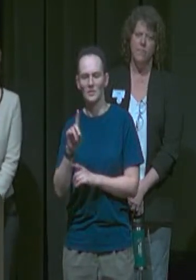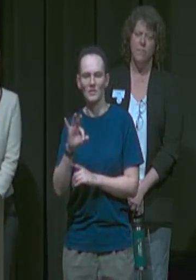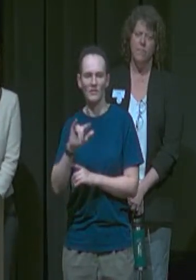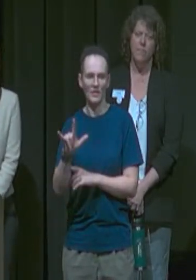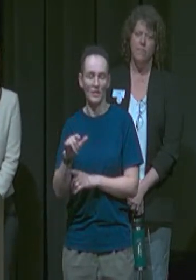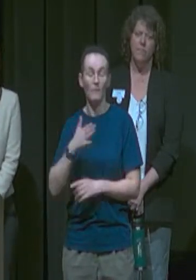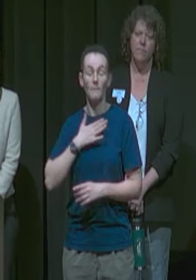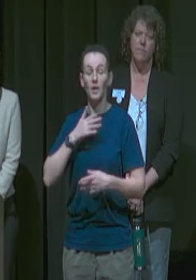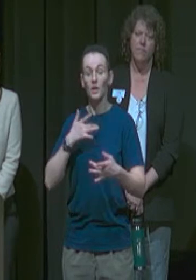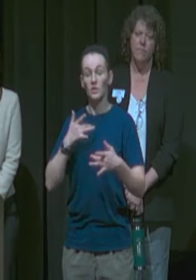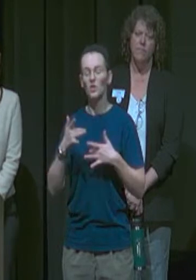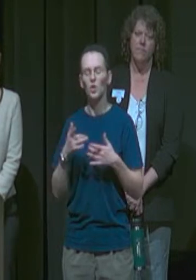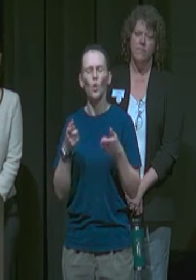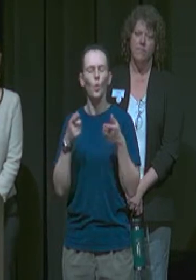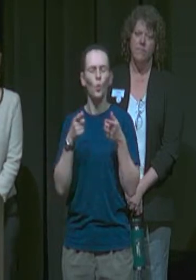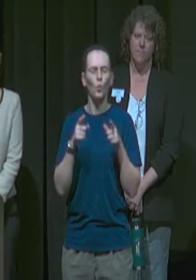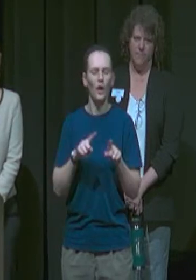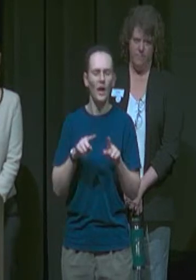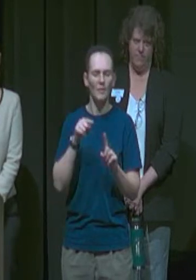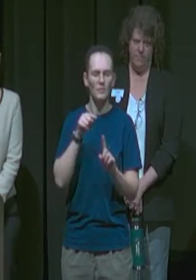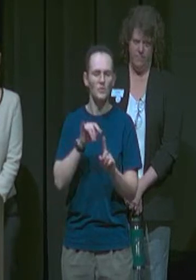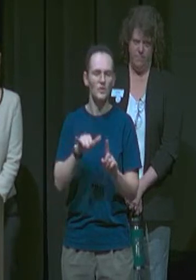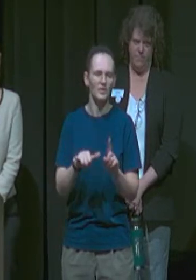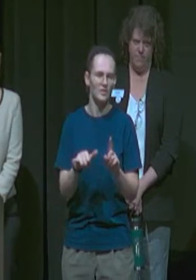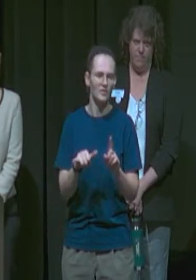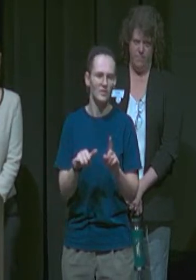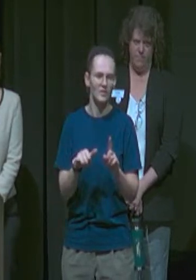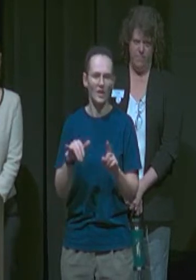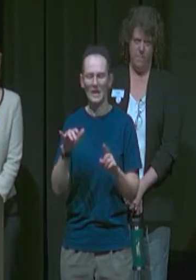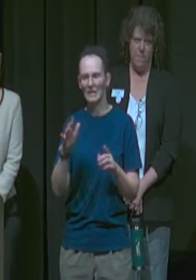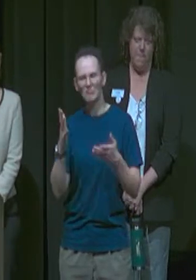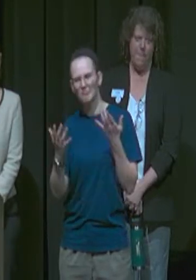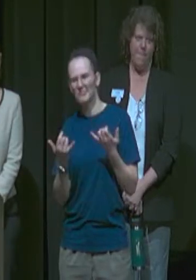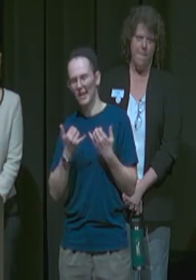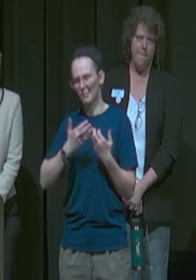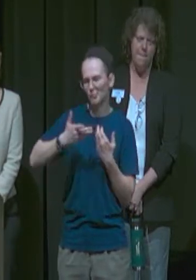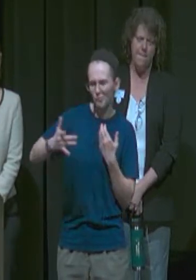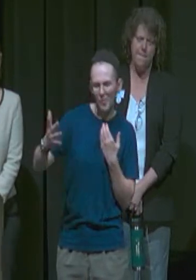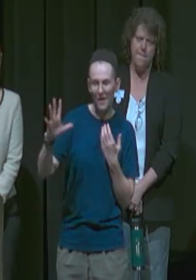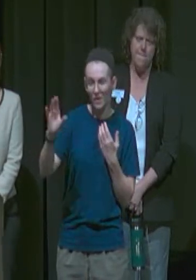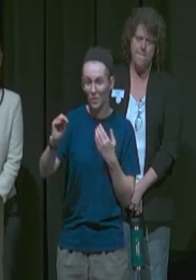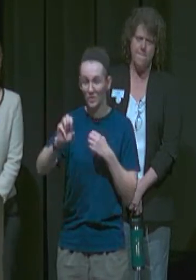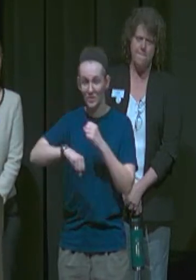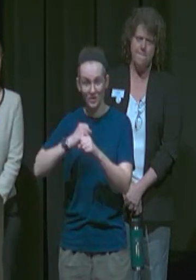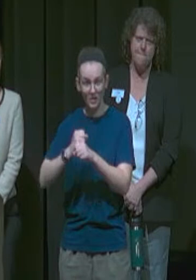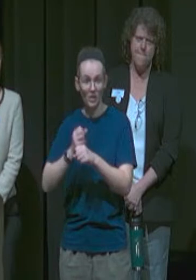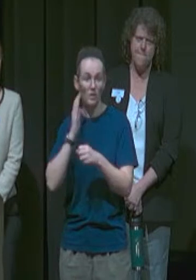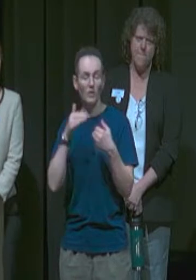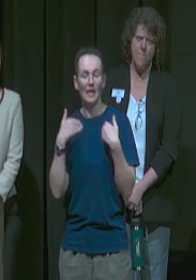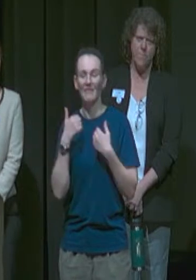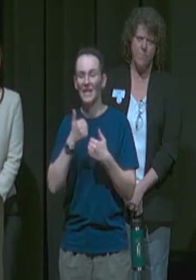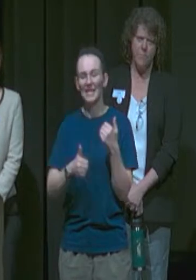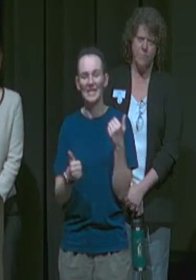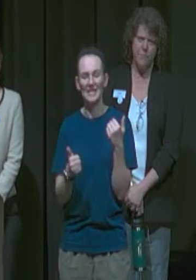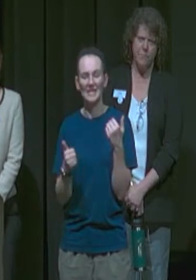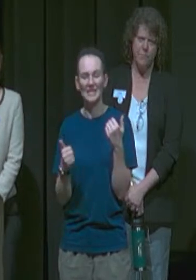my concern is what happens to that 50 years from now? Is there any